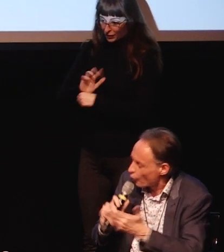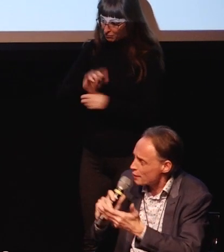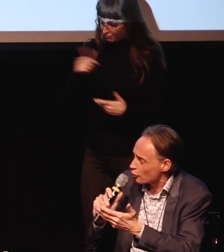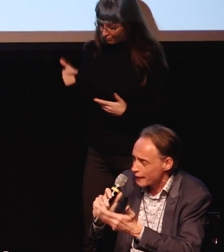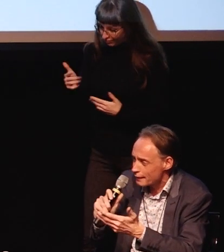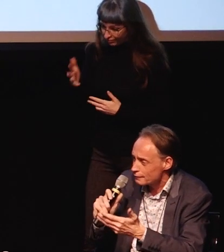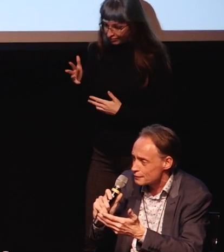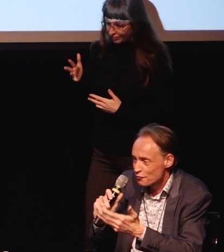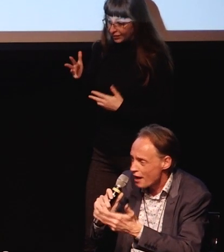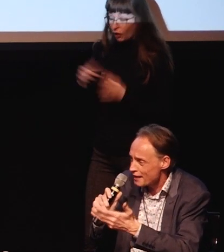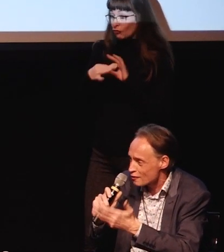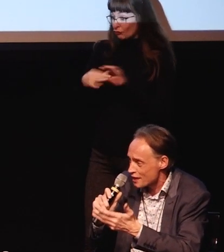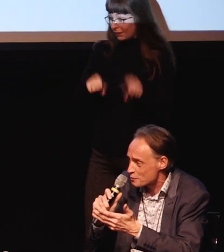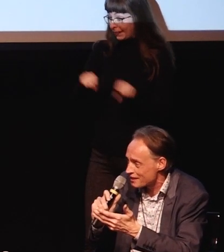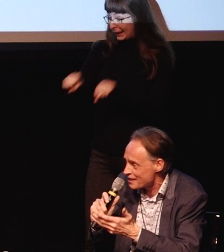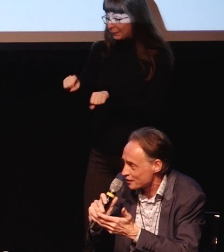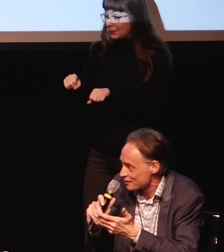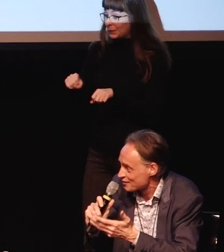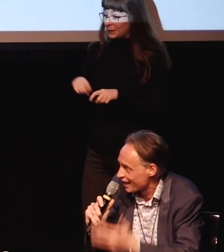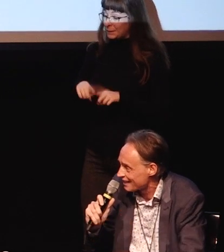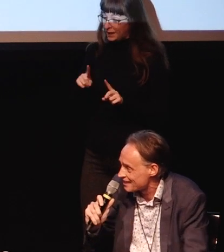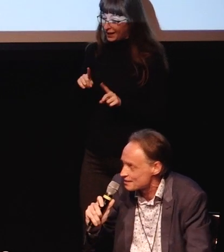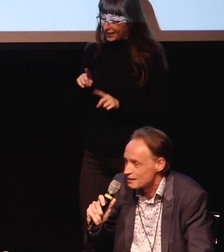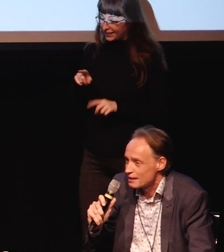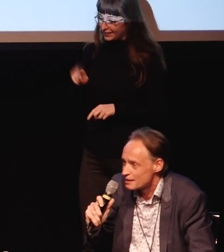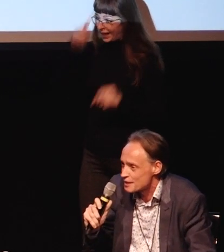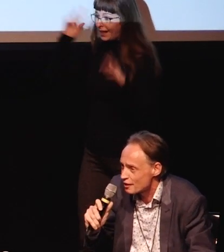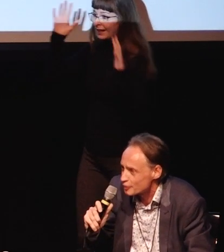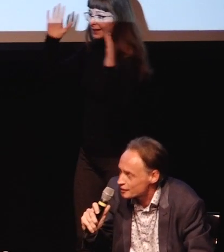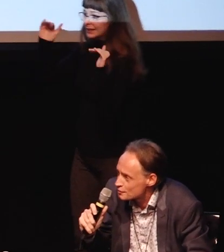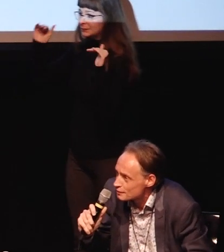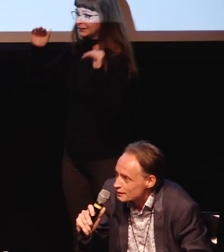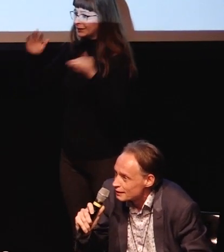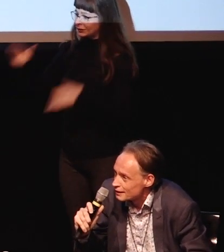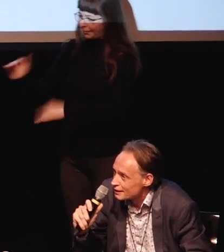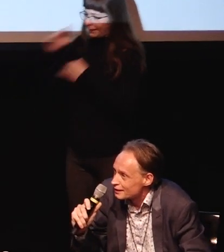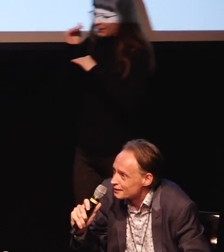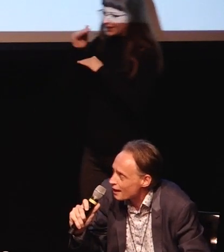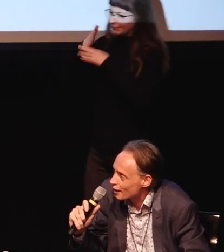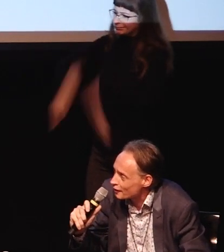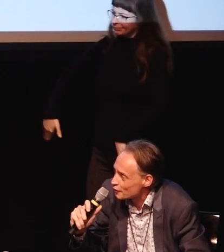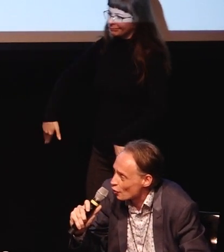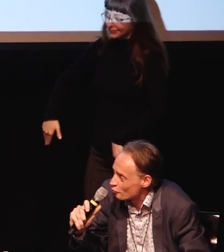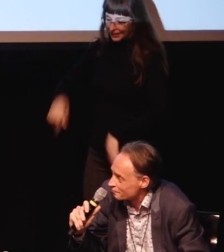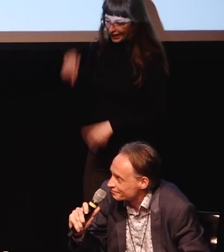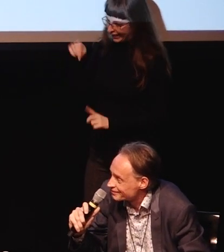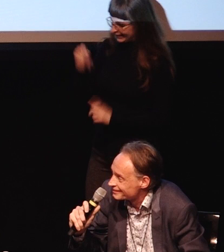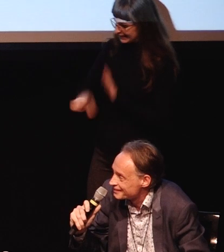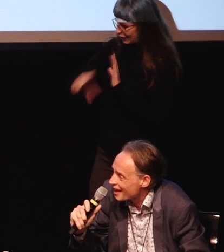Very relatable, yet defying those expectations, right? This character is not a garden